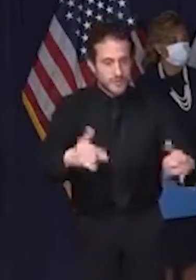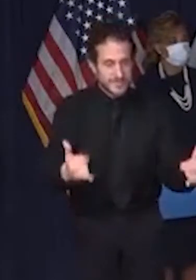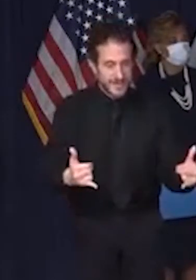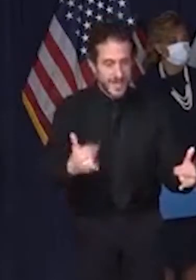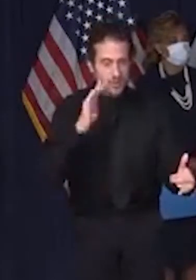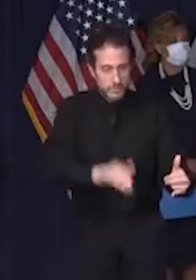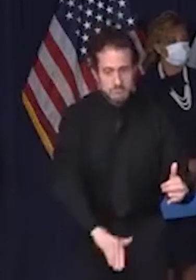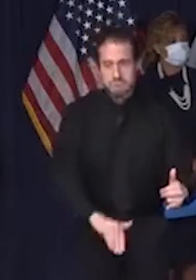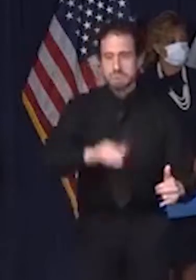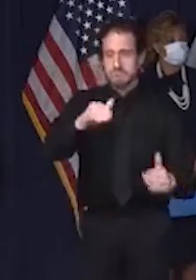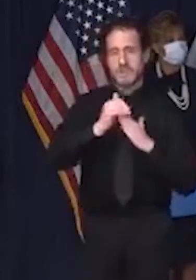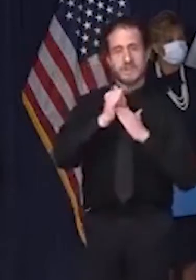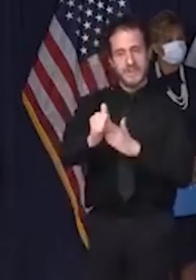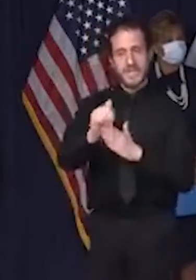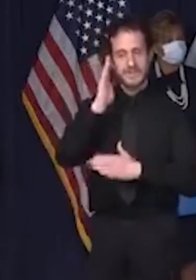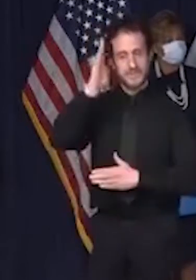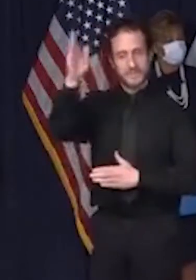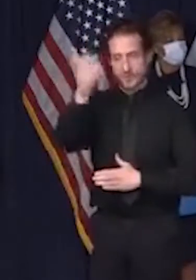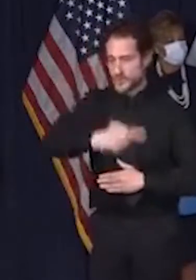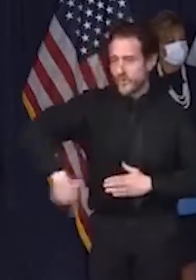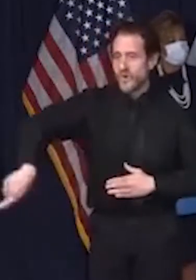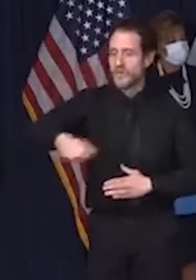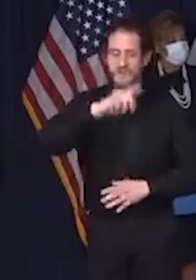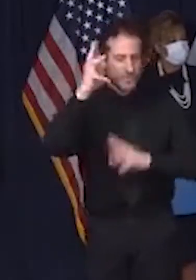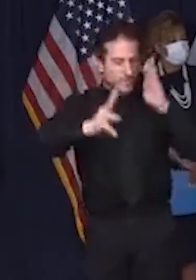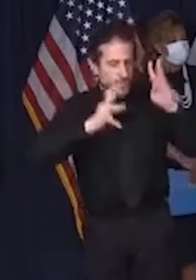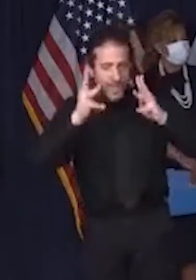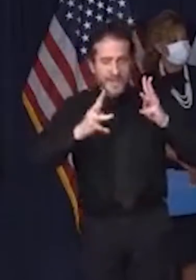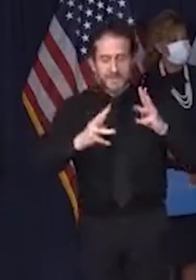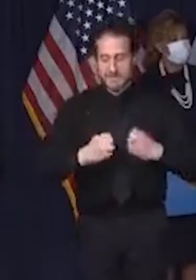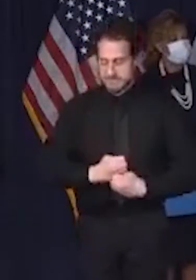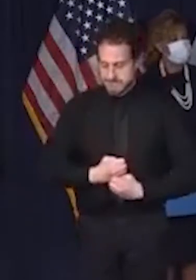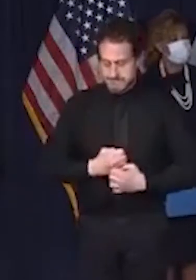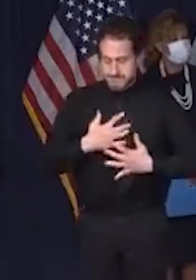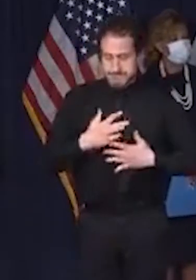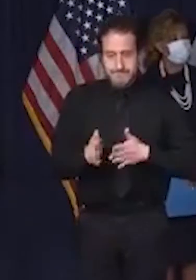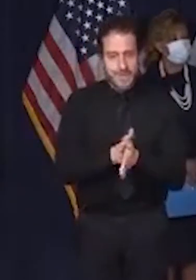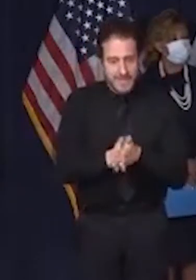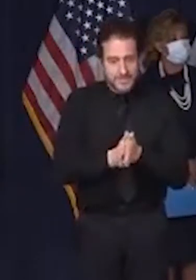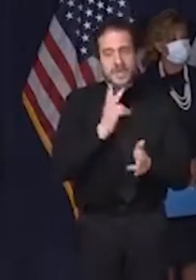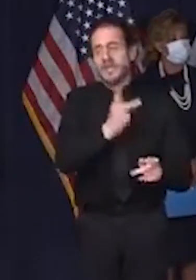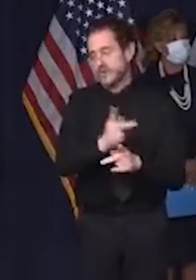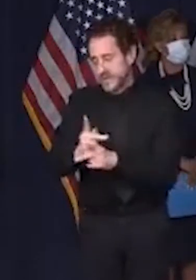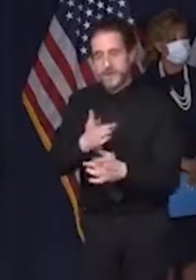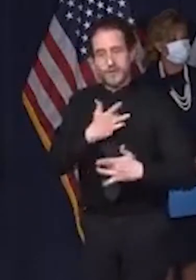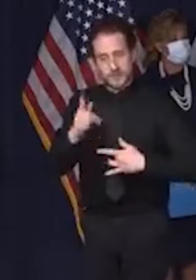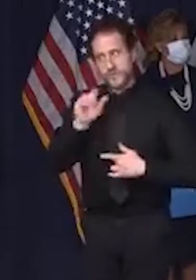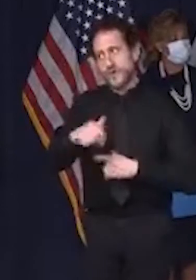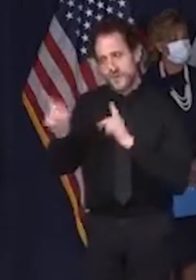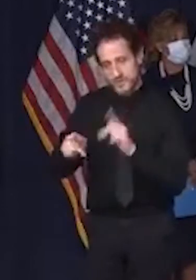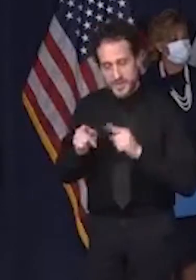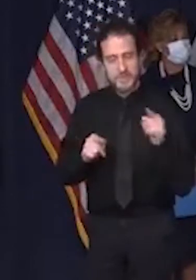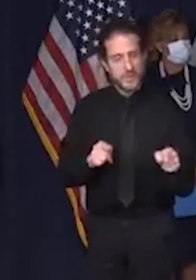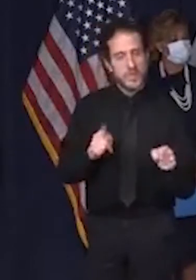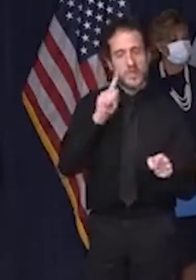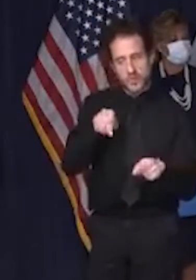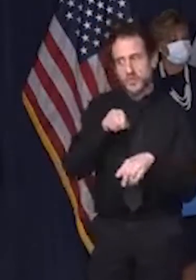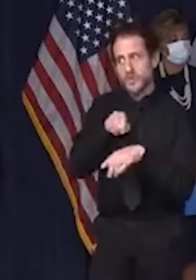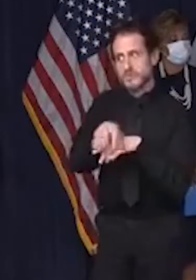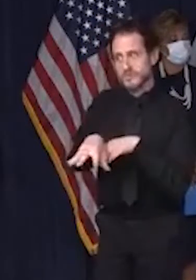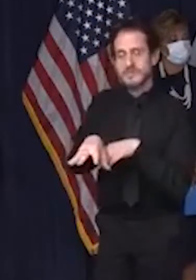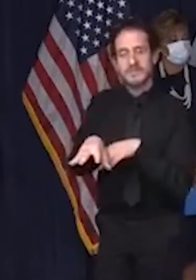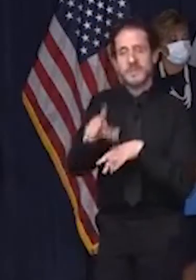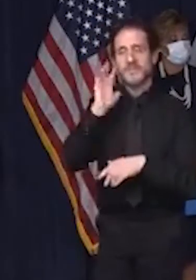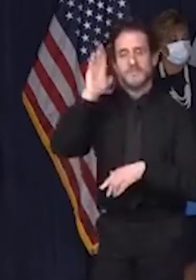forward. All of you, with your creativity, your passion, and your care for others, are going to shape our